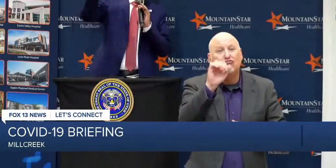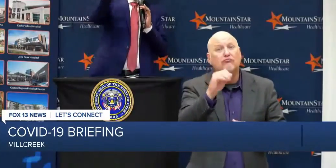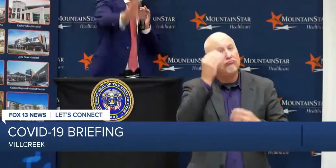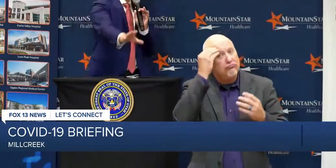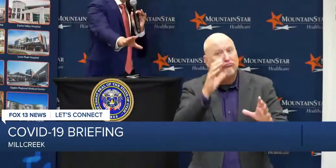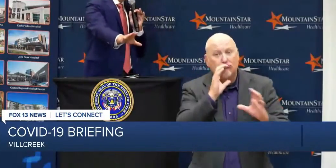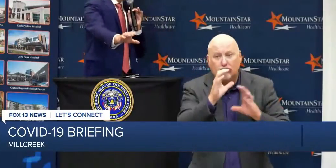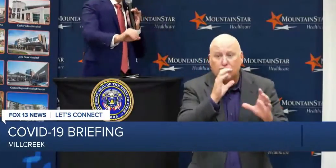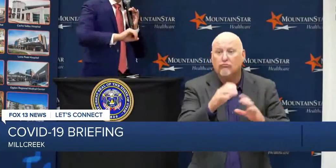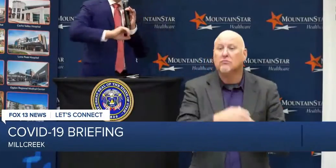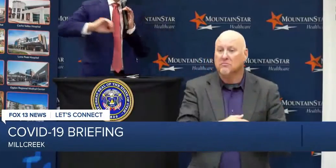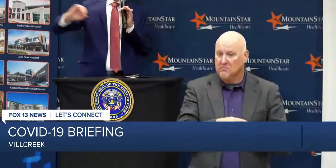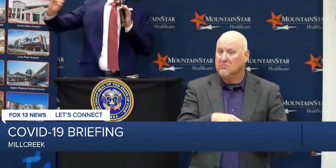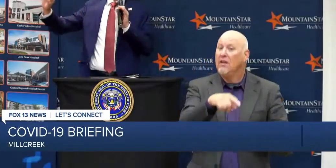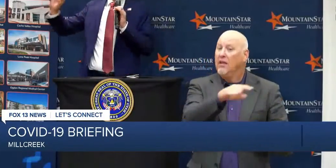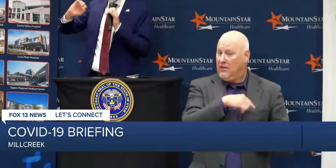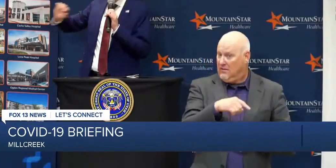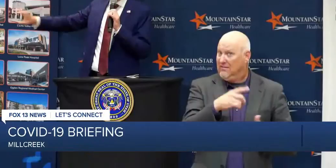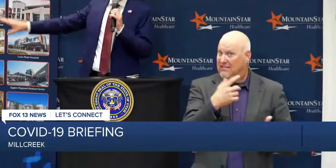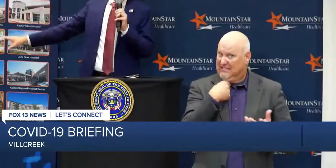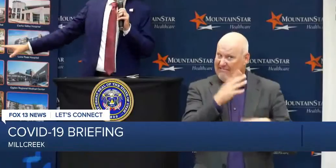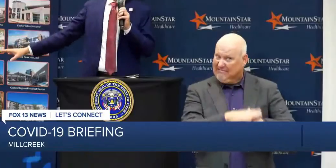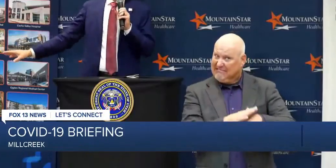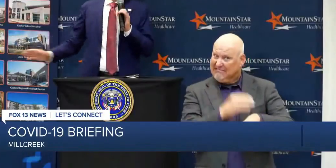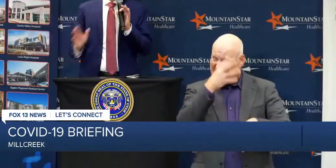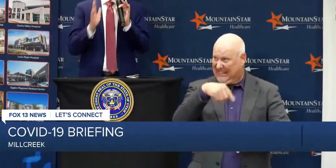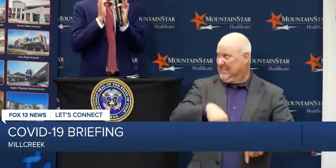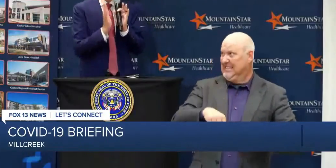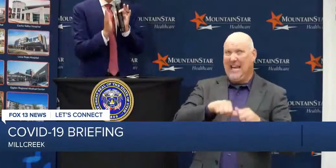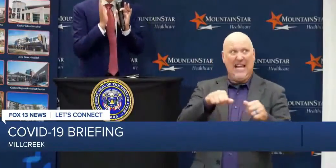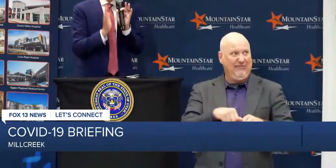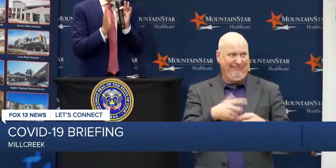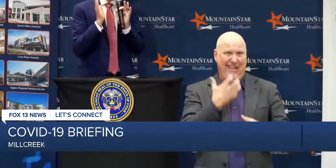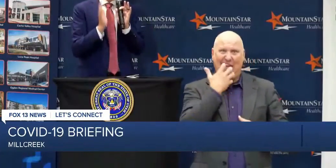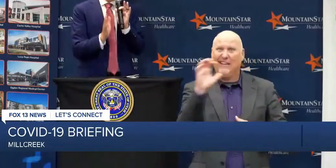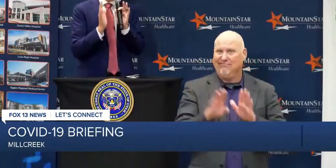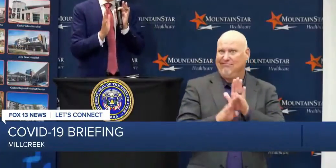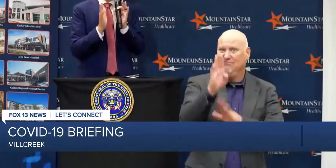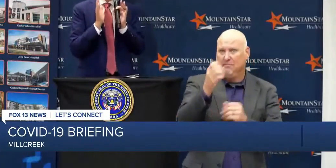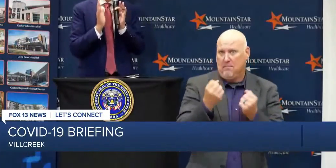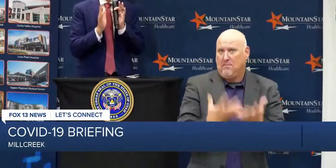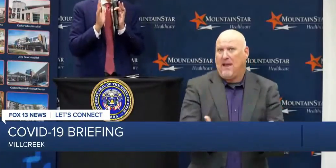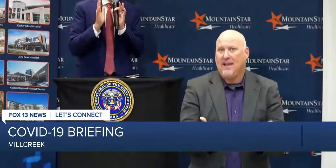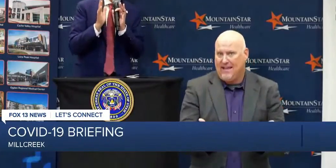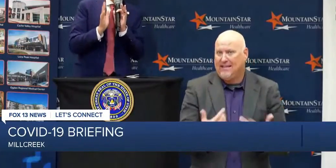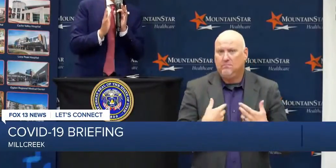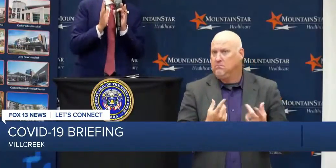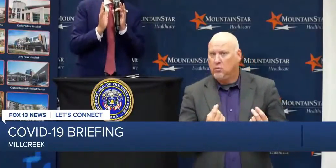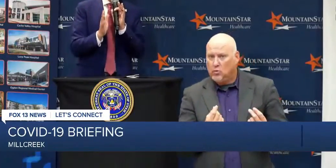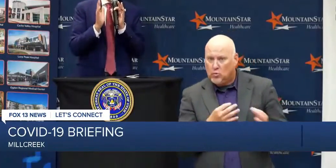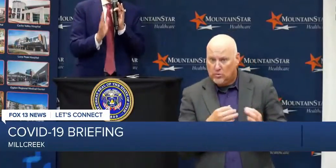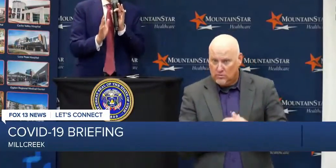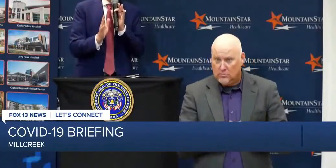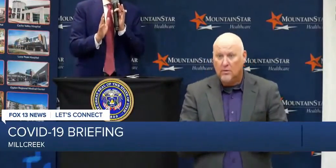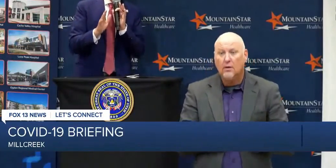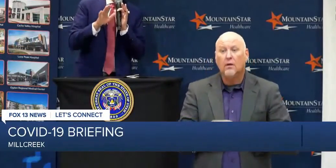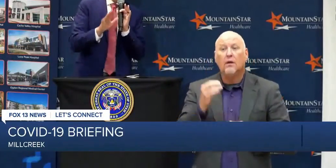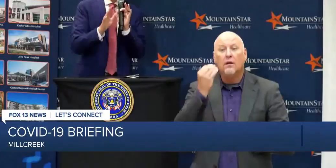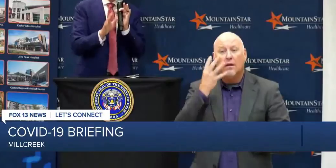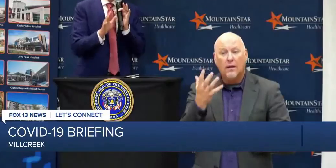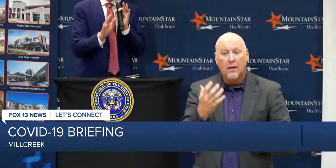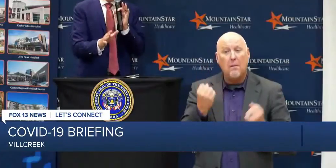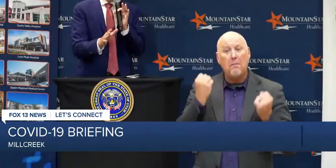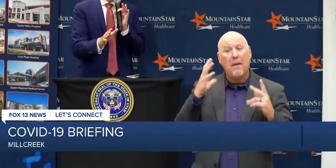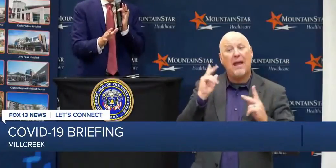talked about people who are willing to get vaccinated and people who want nothing to do with the vaccine. There's still a fairly significantly large group of people